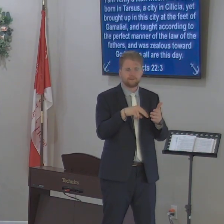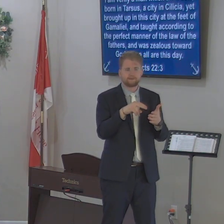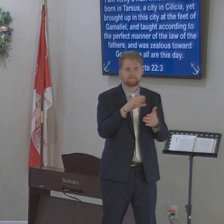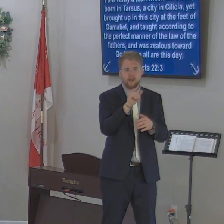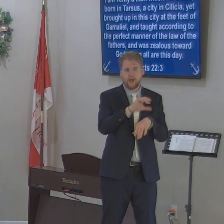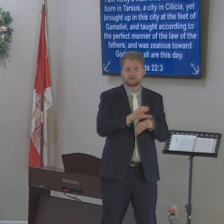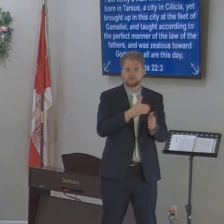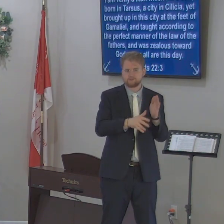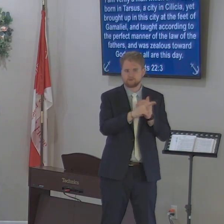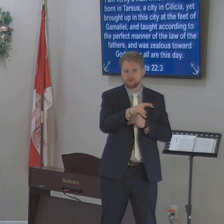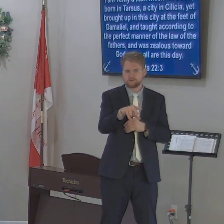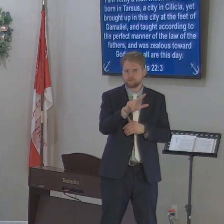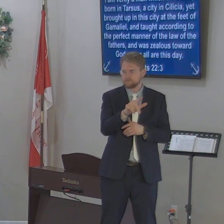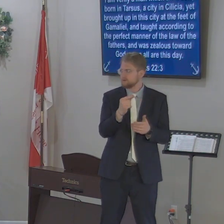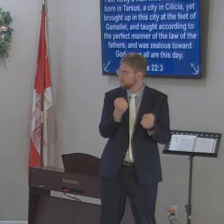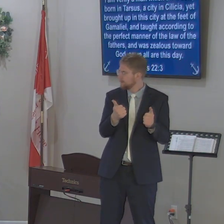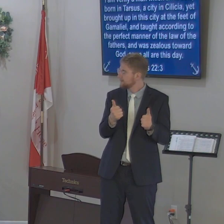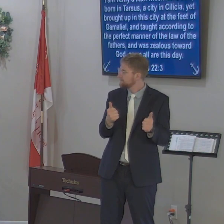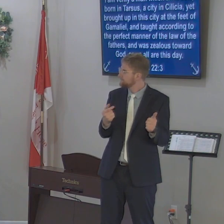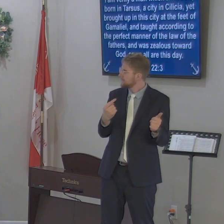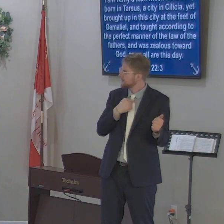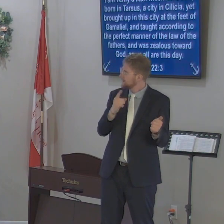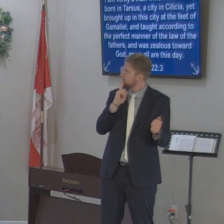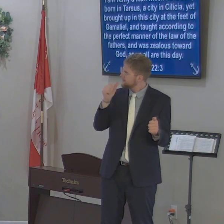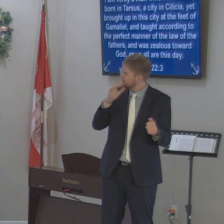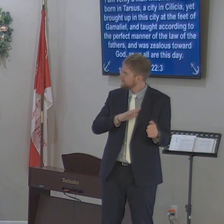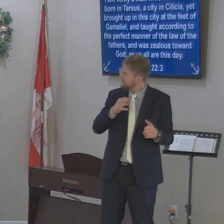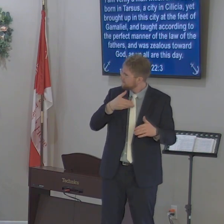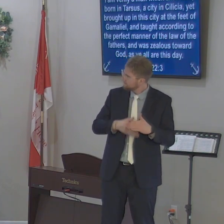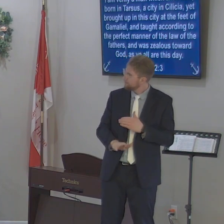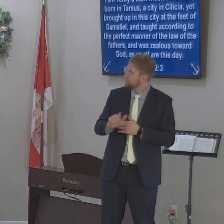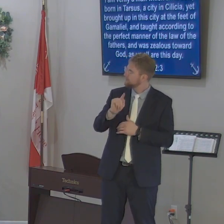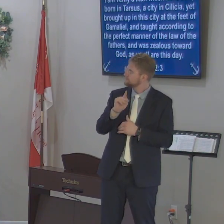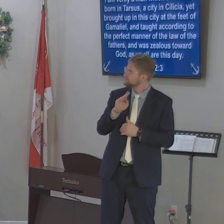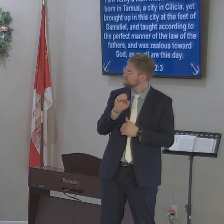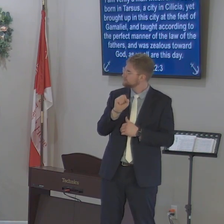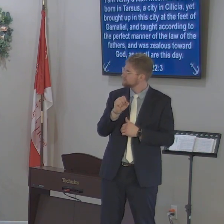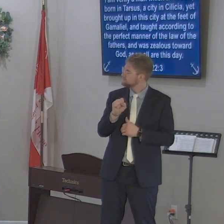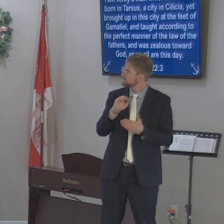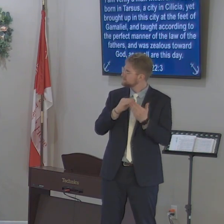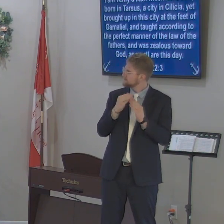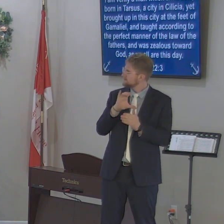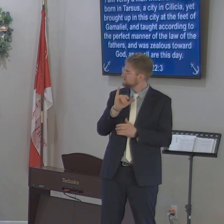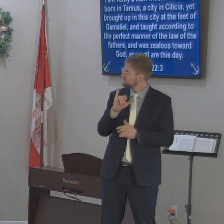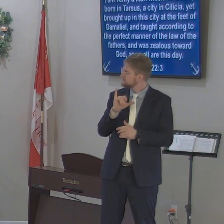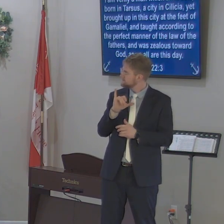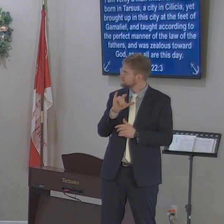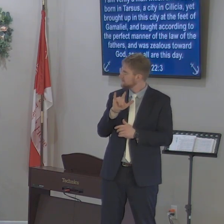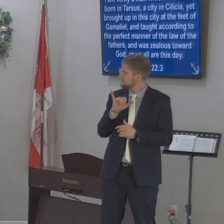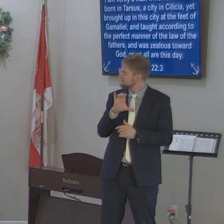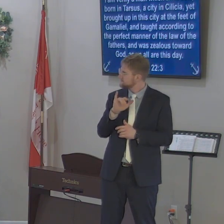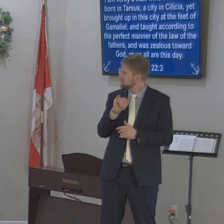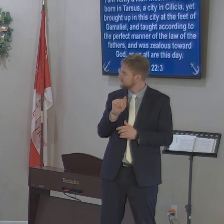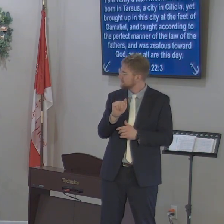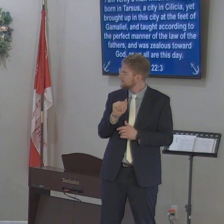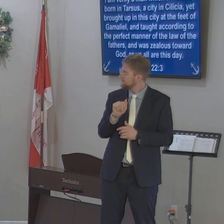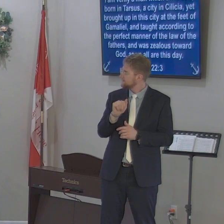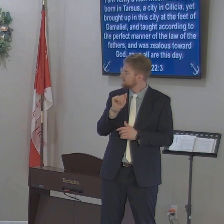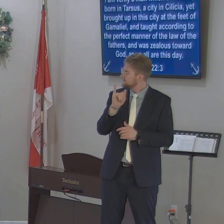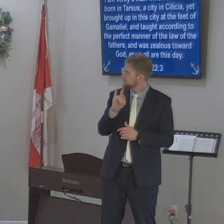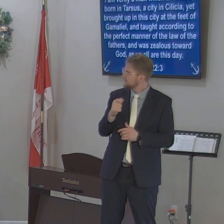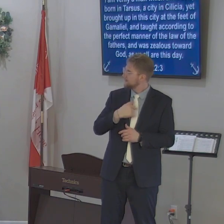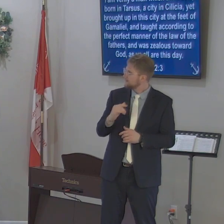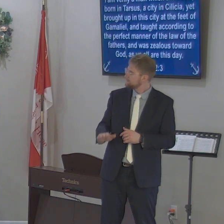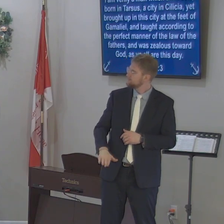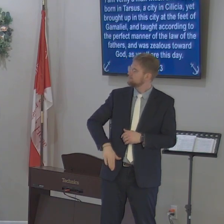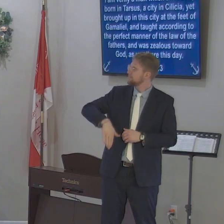says, "I am verily a man, which am a Jew, born in Tarsus, city of Cilicia, yet brought up in the city at the feet of Gamaliel." Gamaliel would be